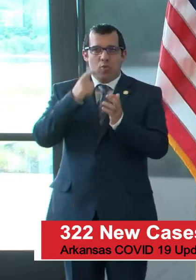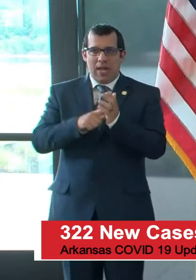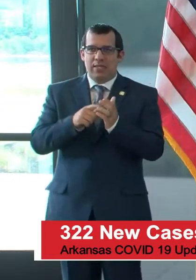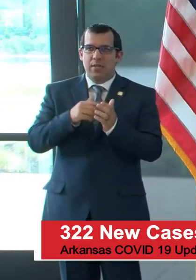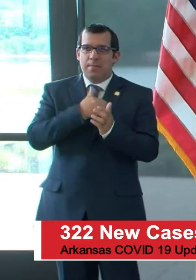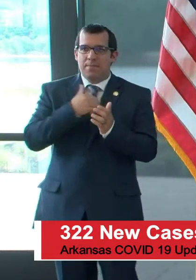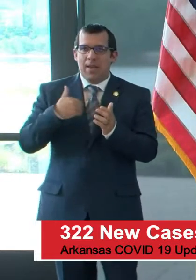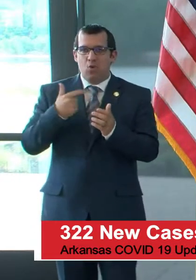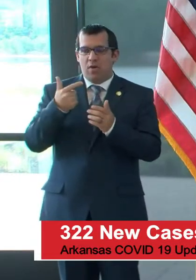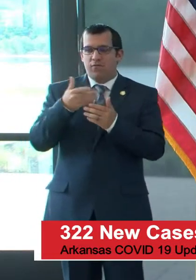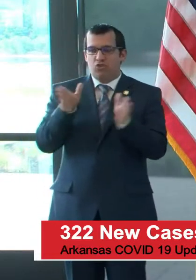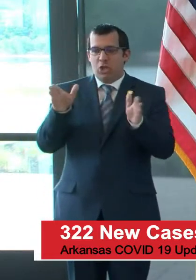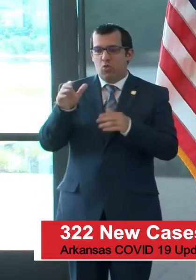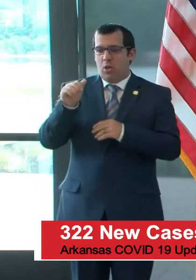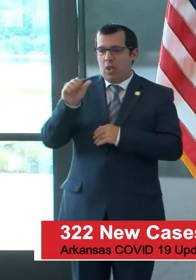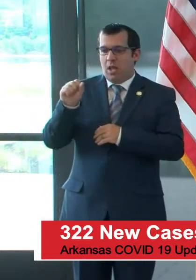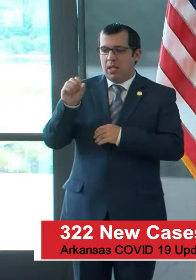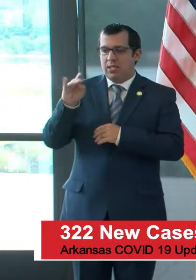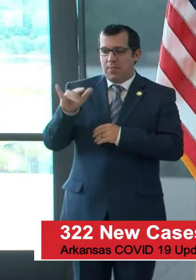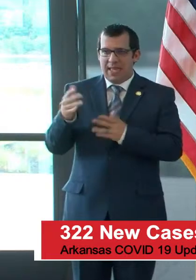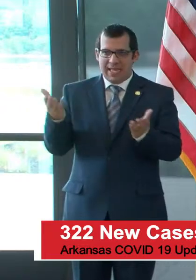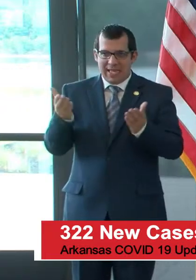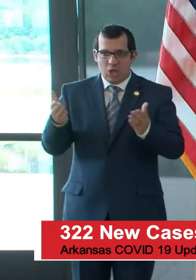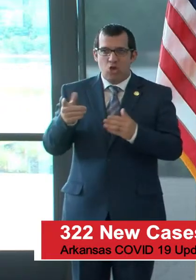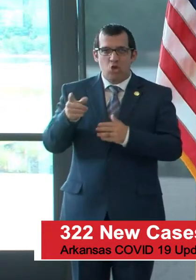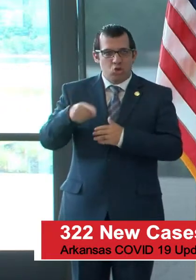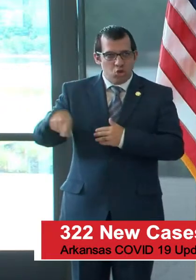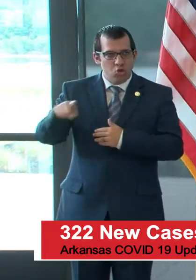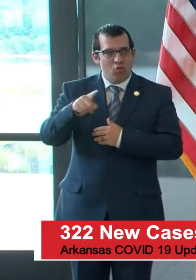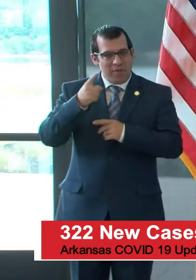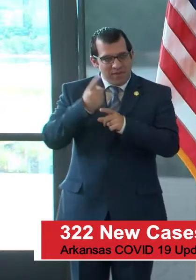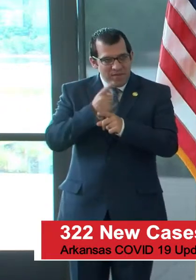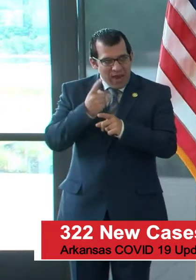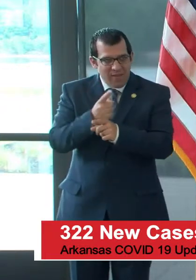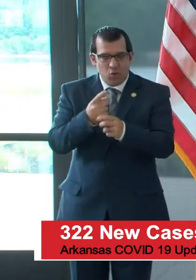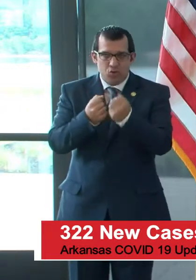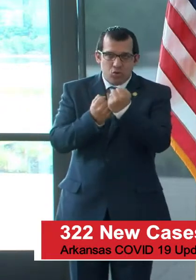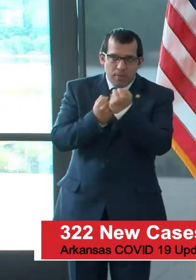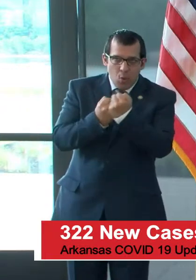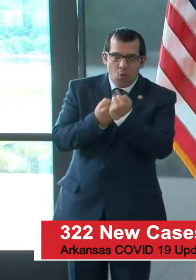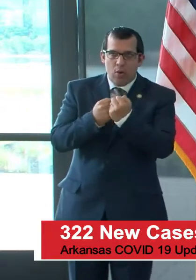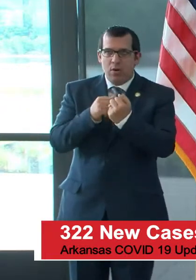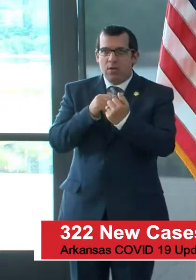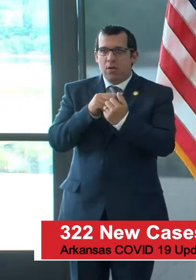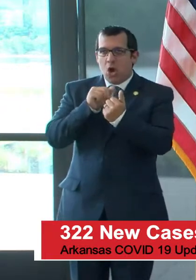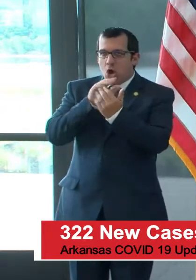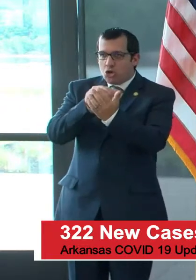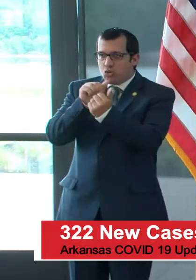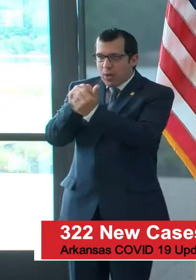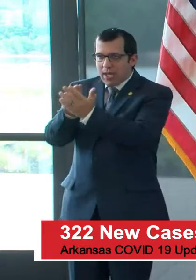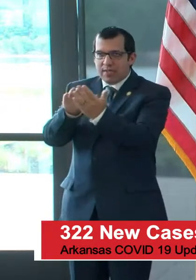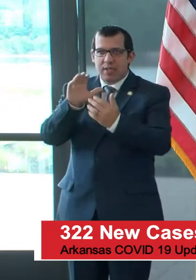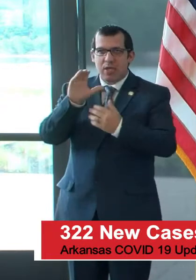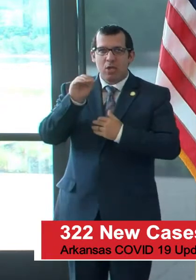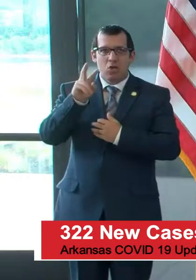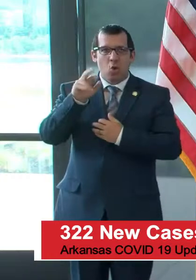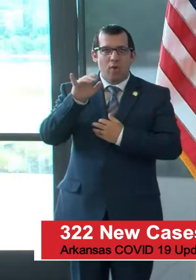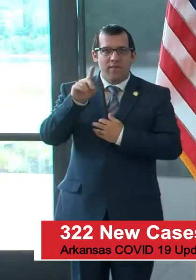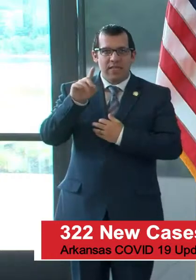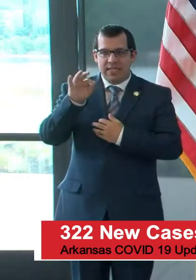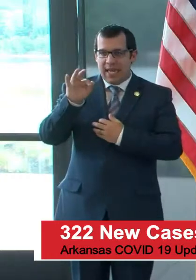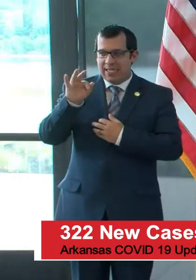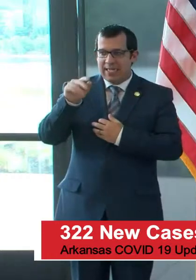our members of the General Assembly that are here. You all have been very faithful in support of addressing our COVID-19 public